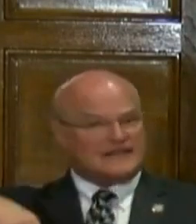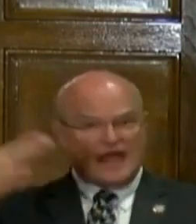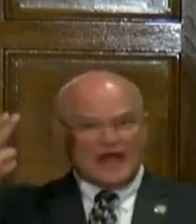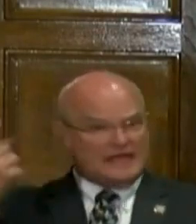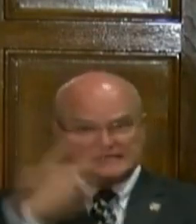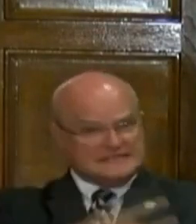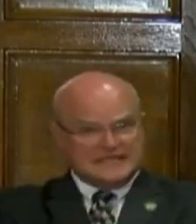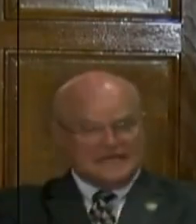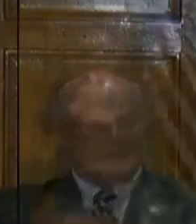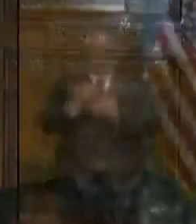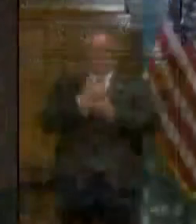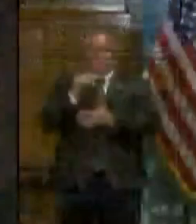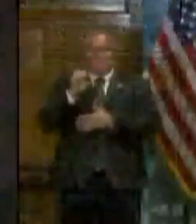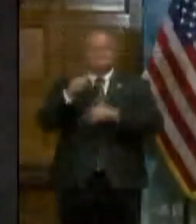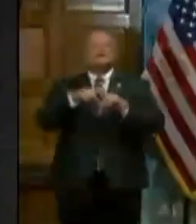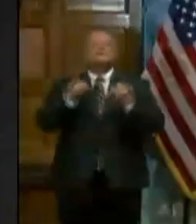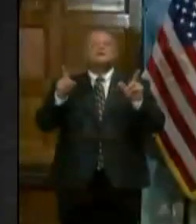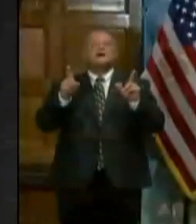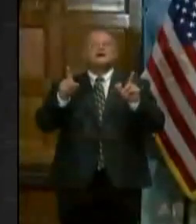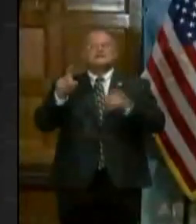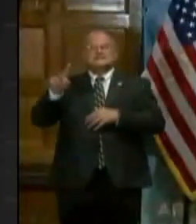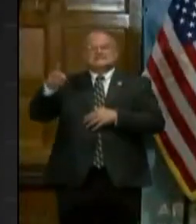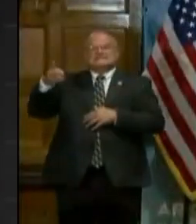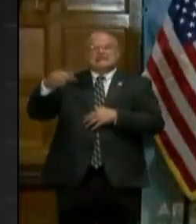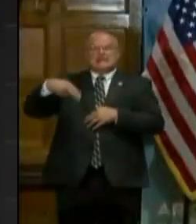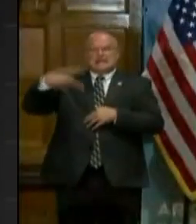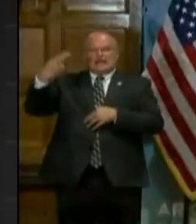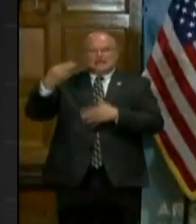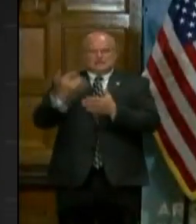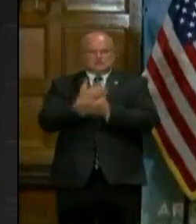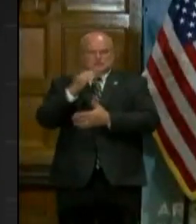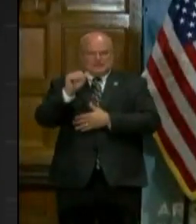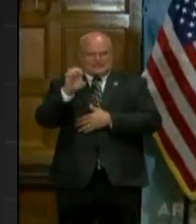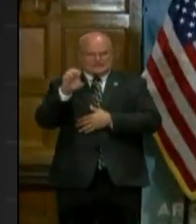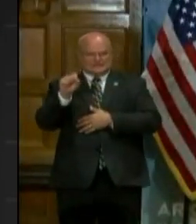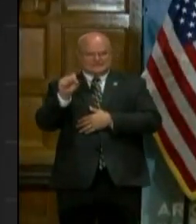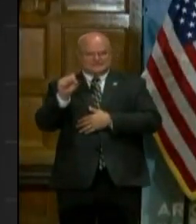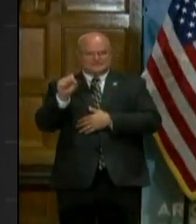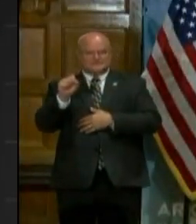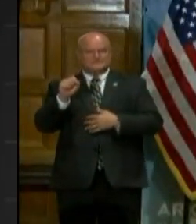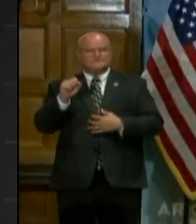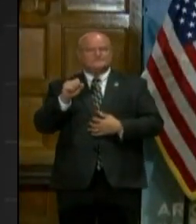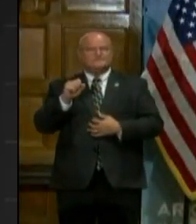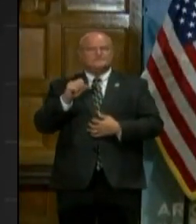highest day of new cases, but it is the second highest day of new cases, and